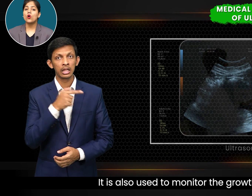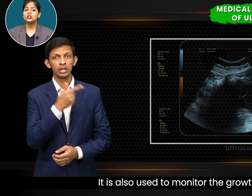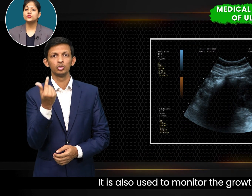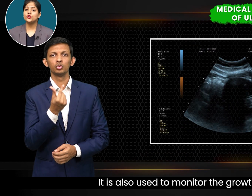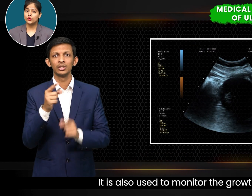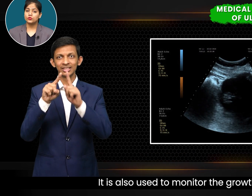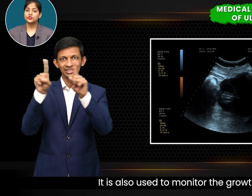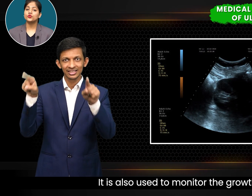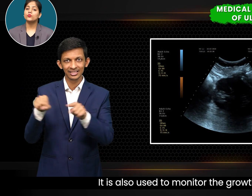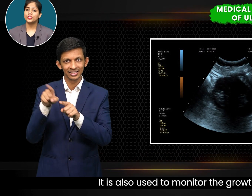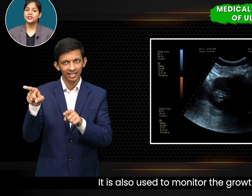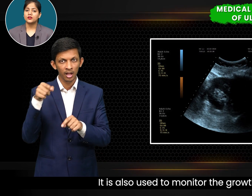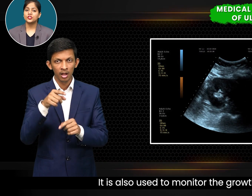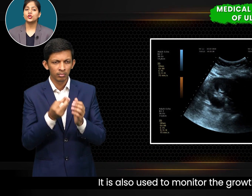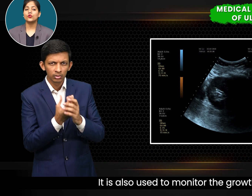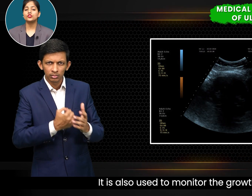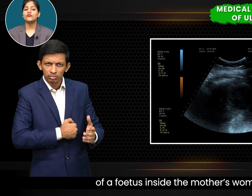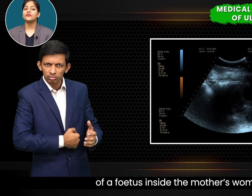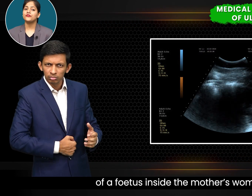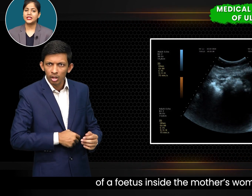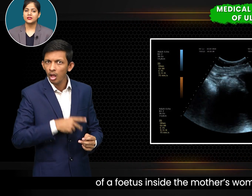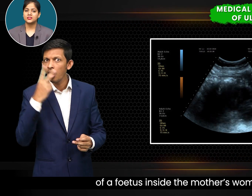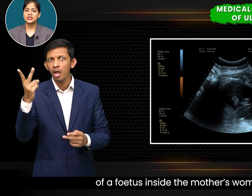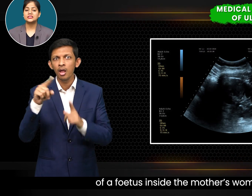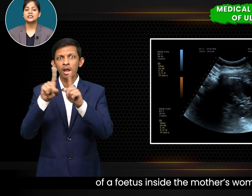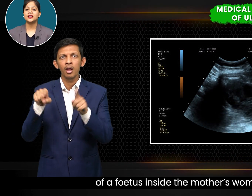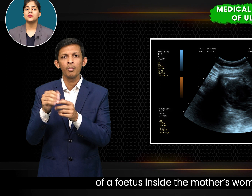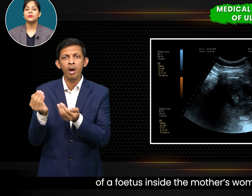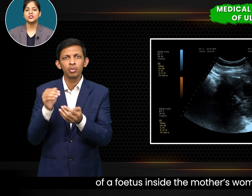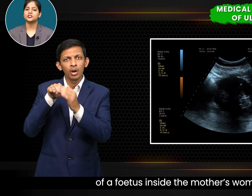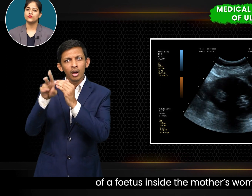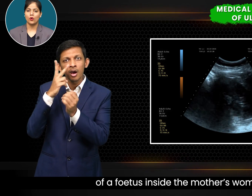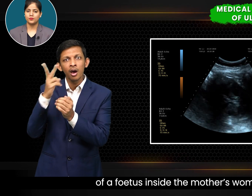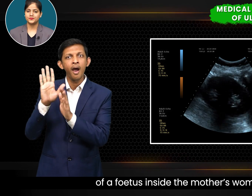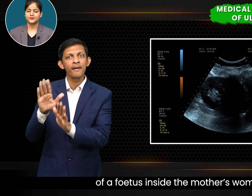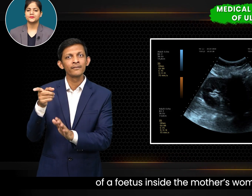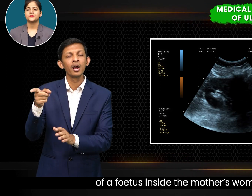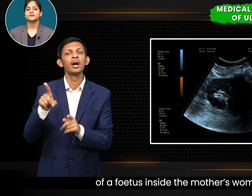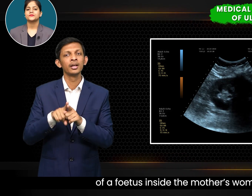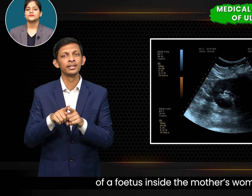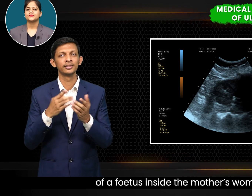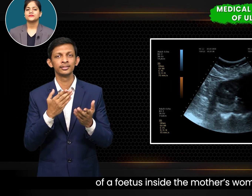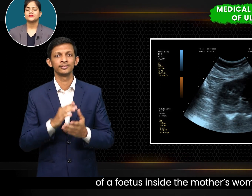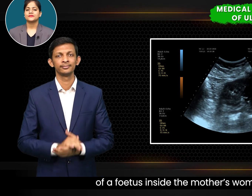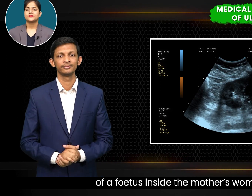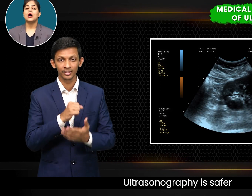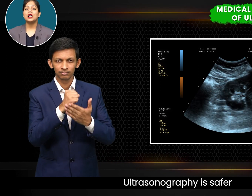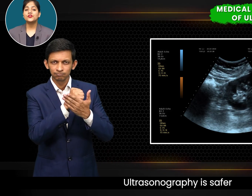It is also used to monitor the growth of a fetus inside the mother's womb.